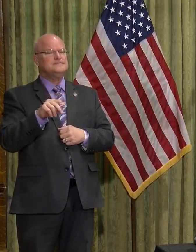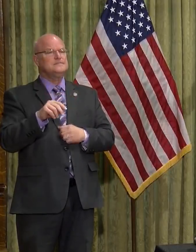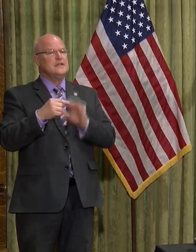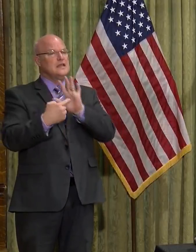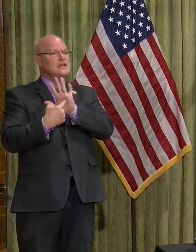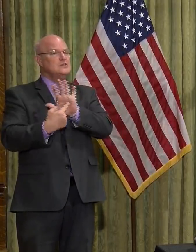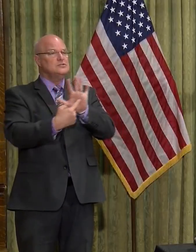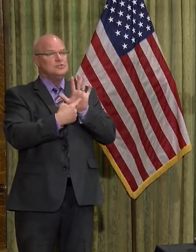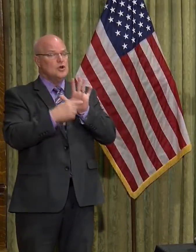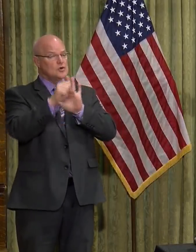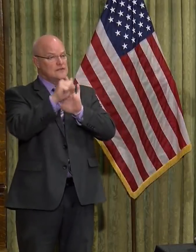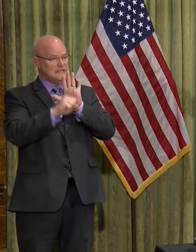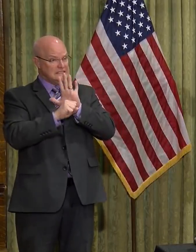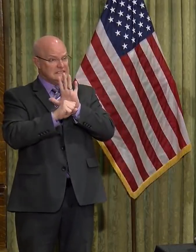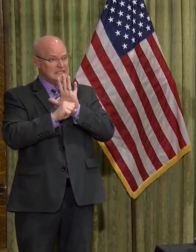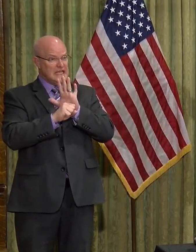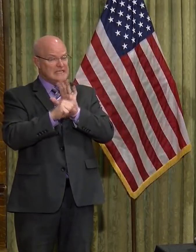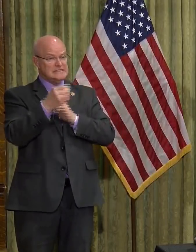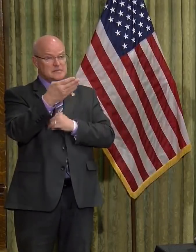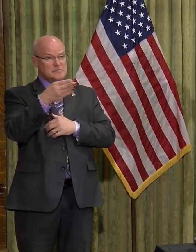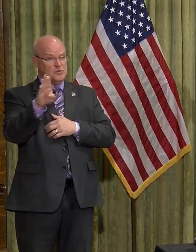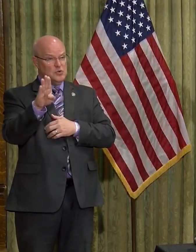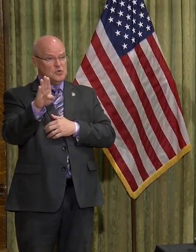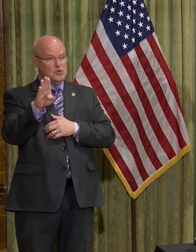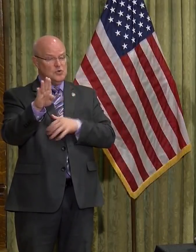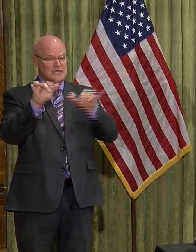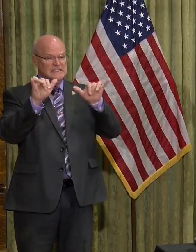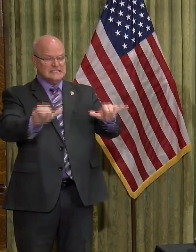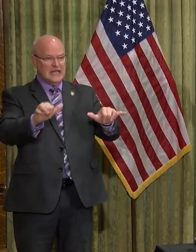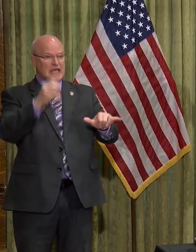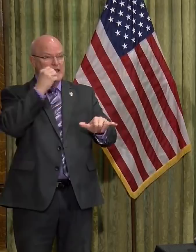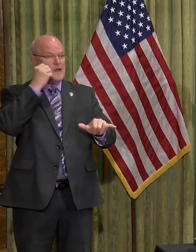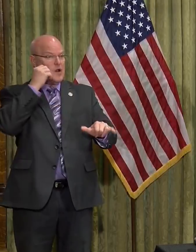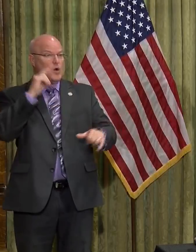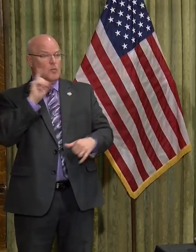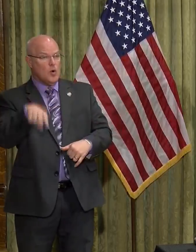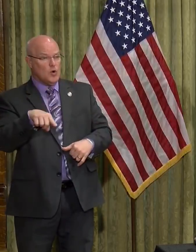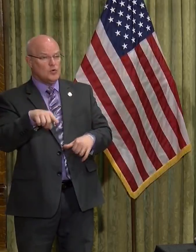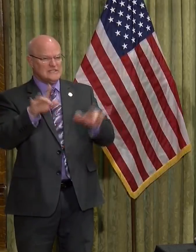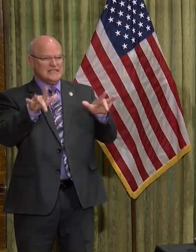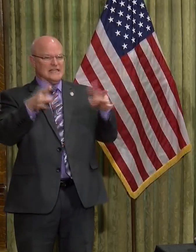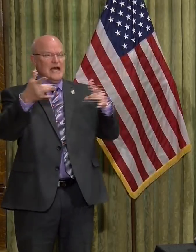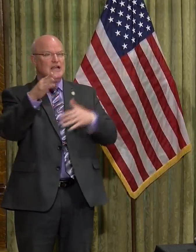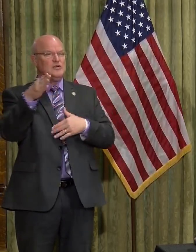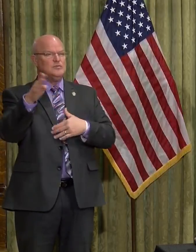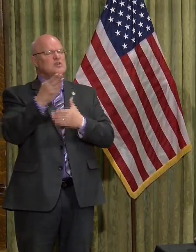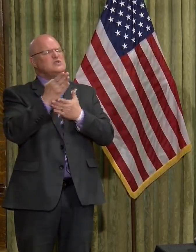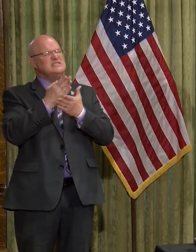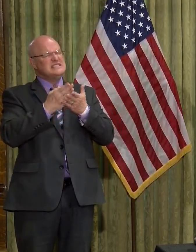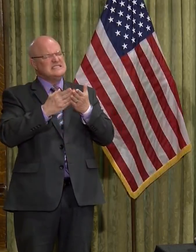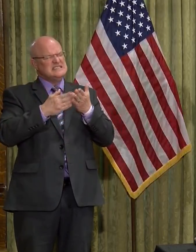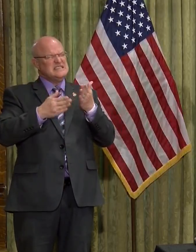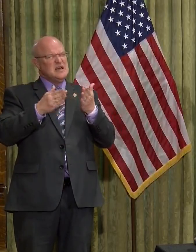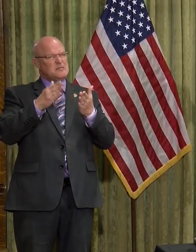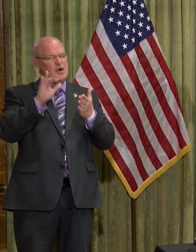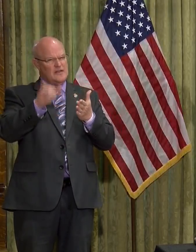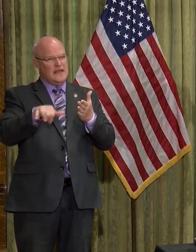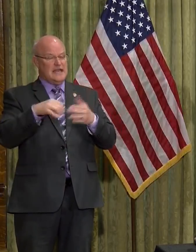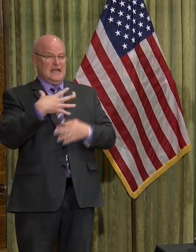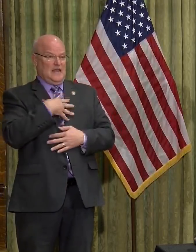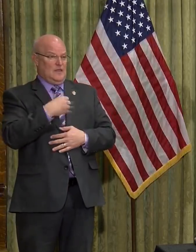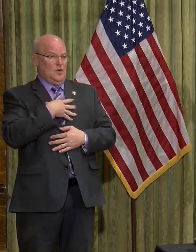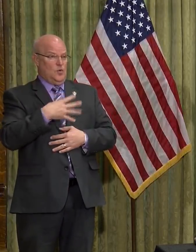And it shows the states in blue with stay-at-home orders, the lighter blue with some version of that, and the